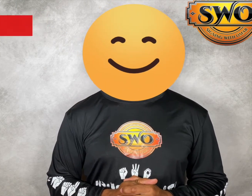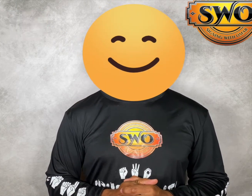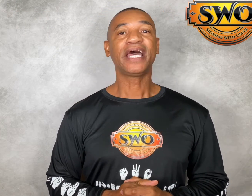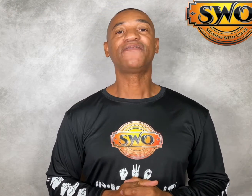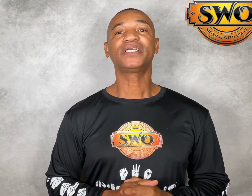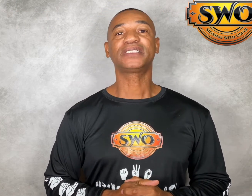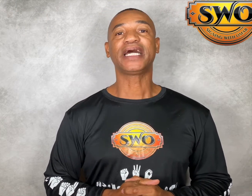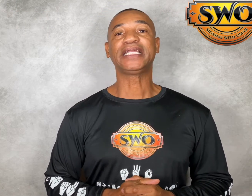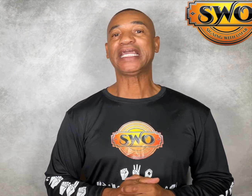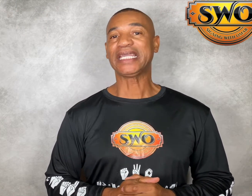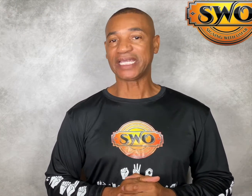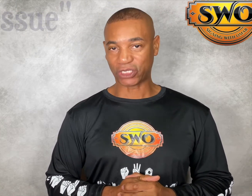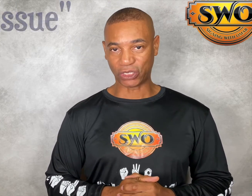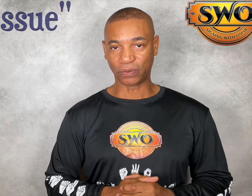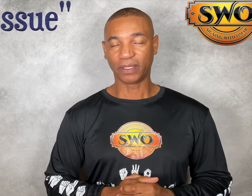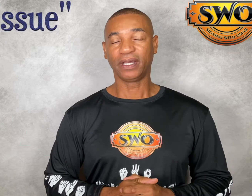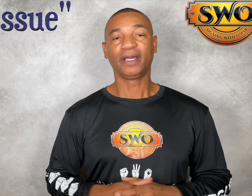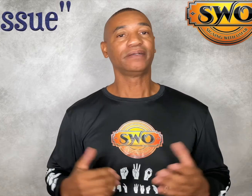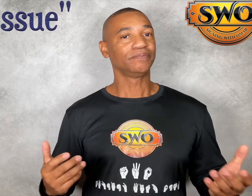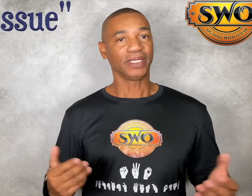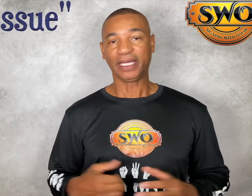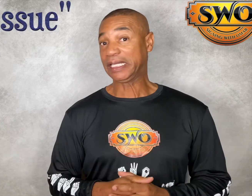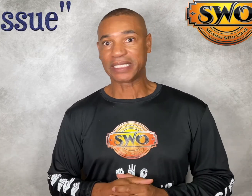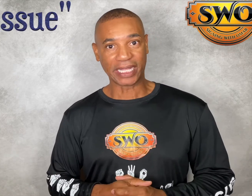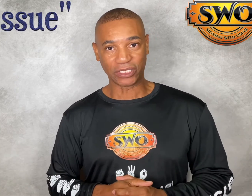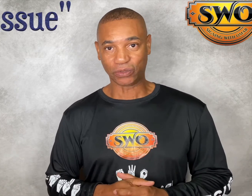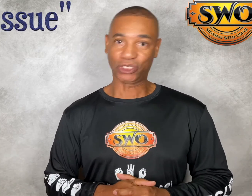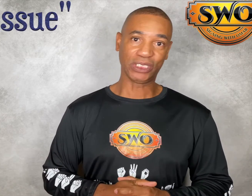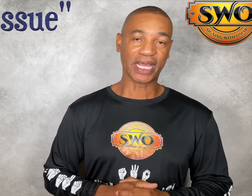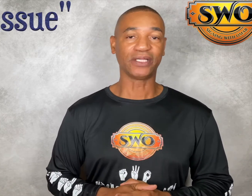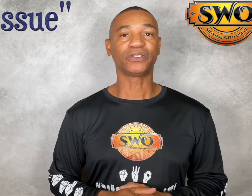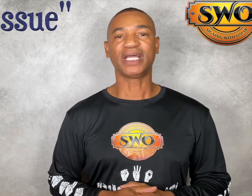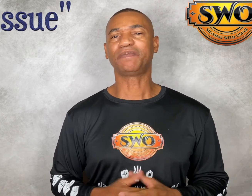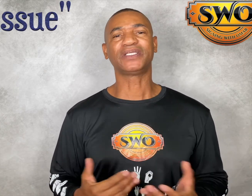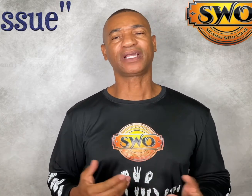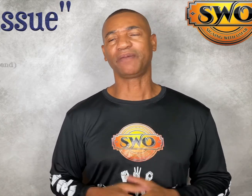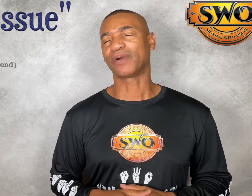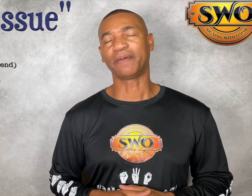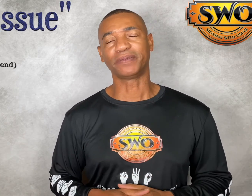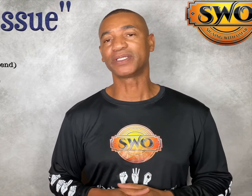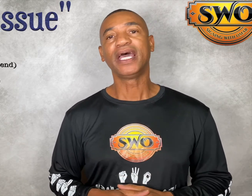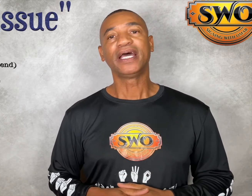Now for the sign issue. He's got issue, she's got issue. That's basically problems.